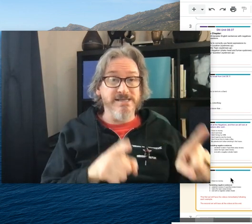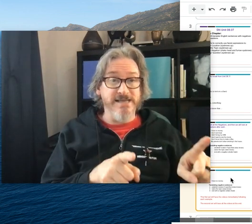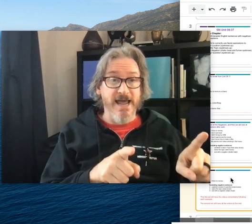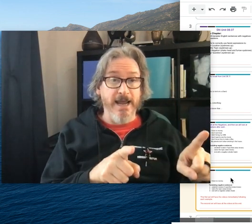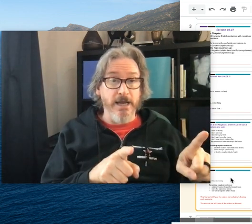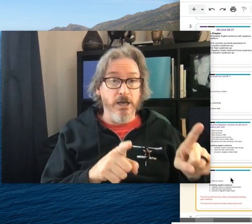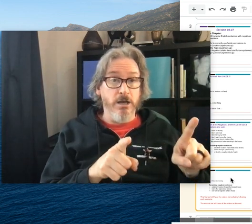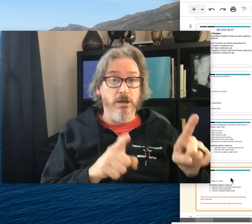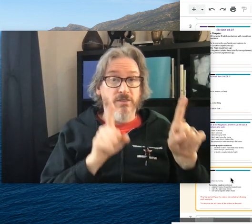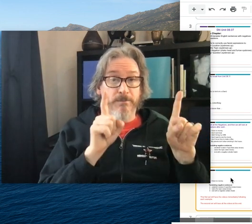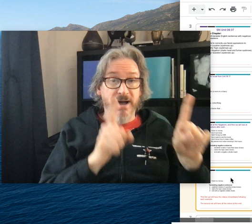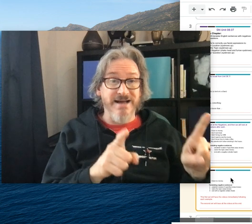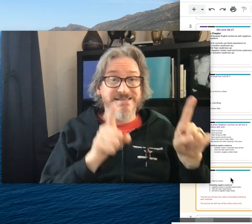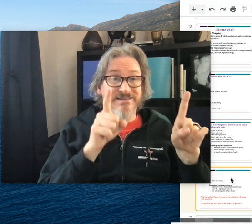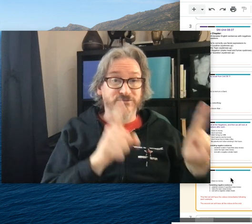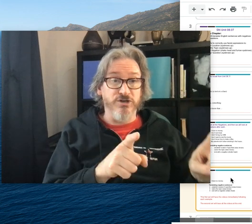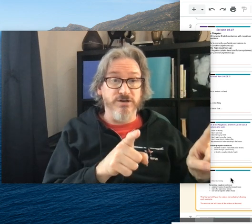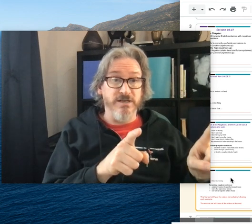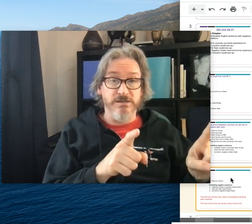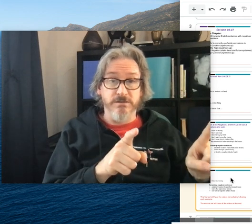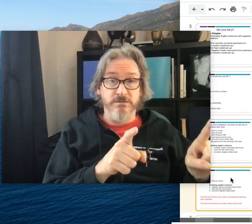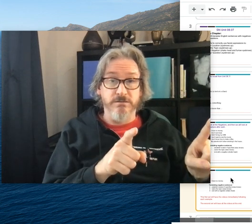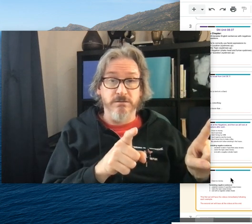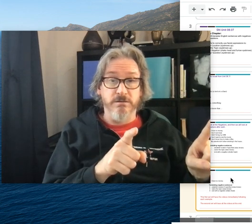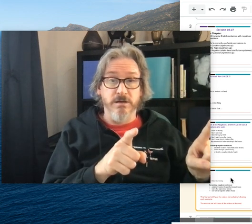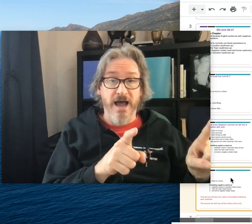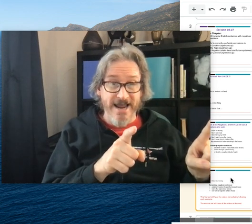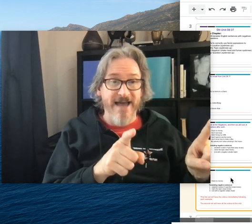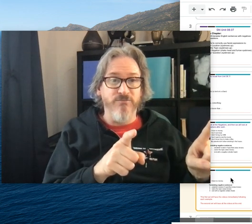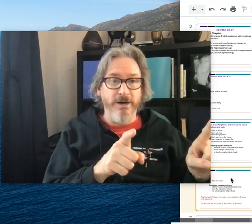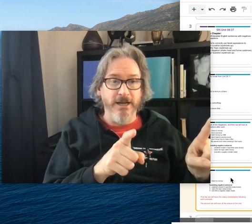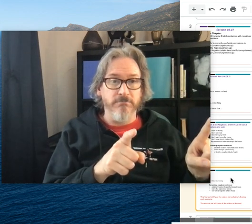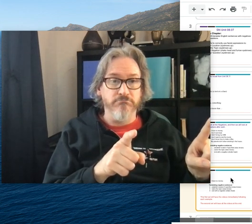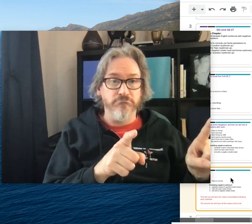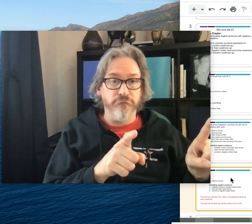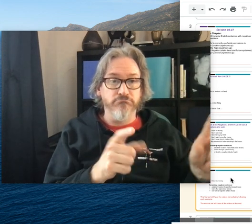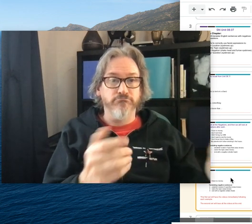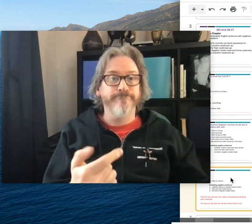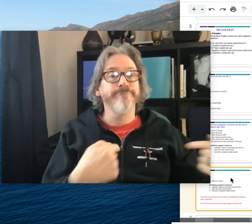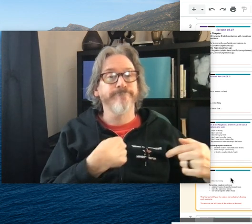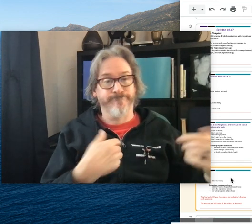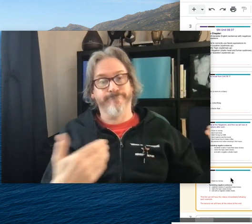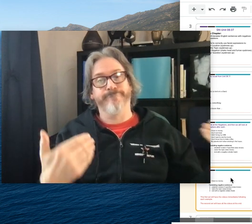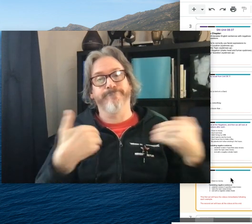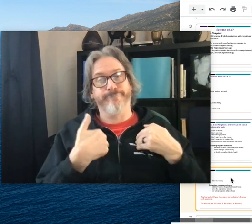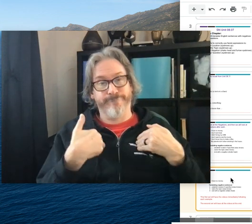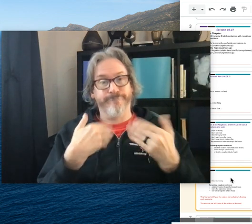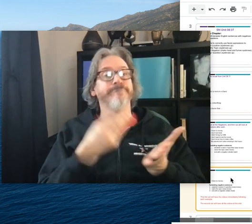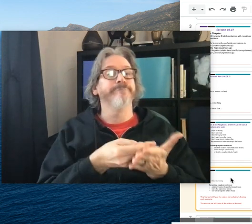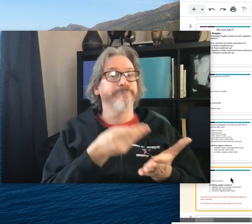how do I say the positive version of this? I have money.